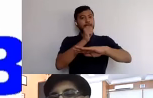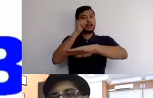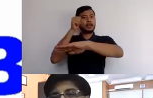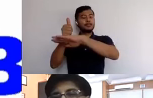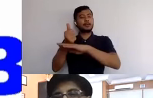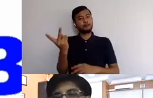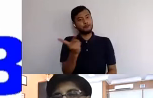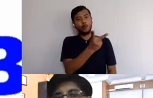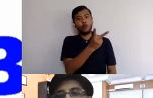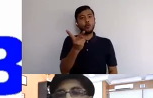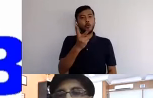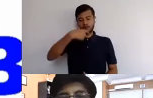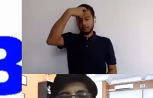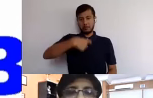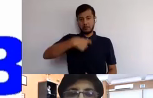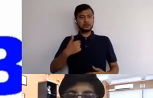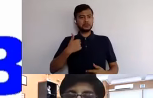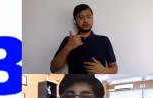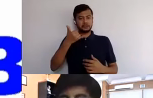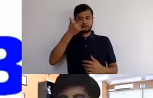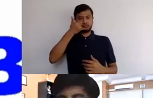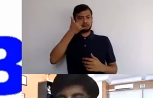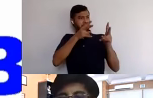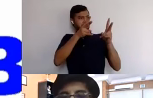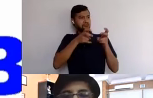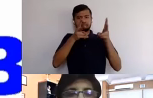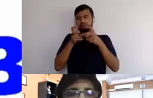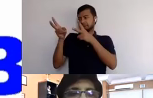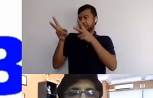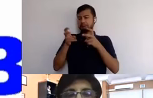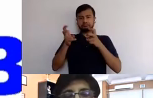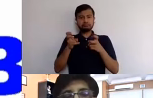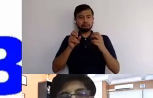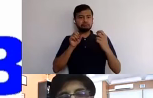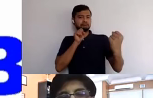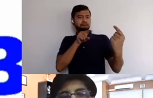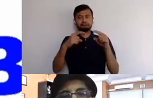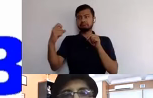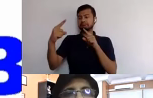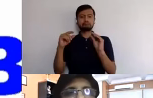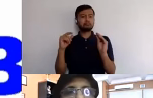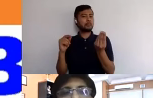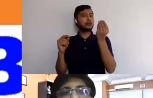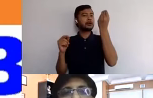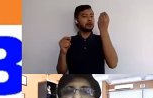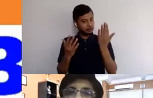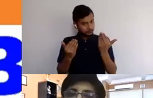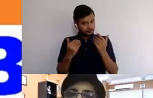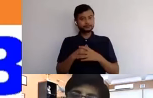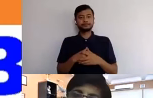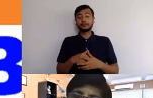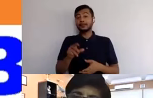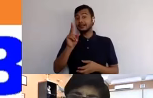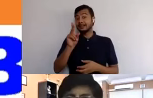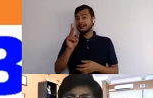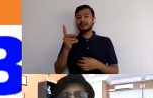communications. So this is one part. The second part, wanted to touch about the rural broadband connectivity.